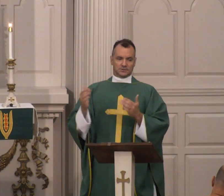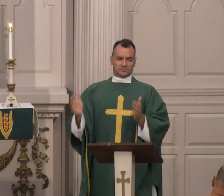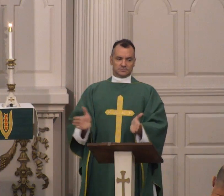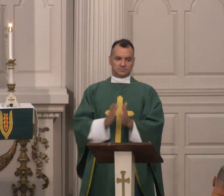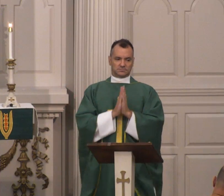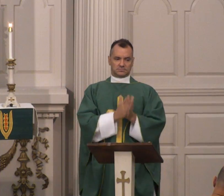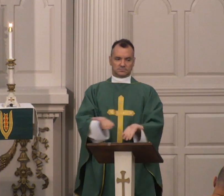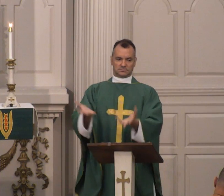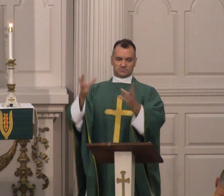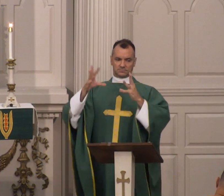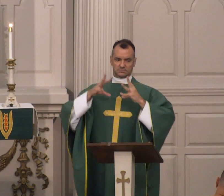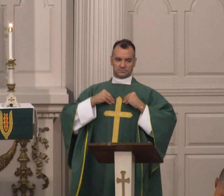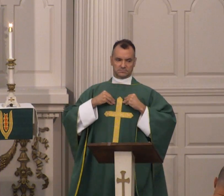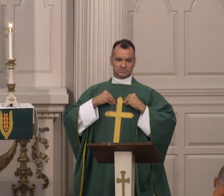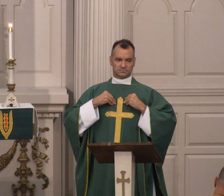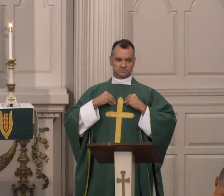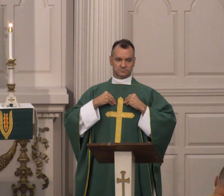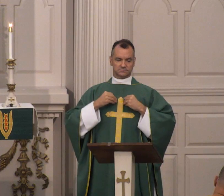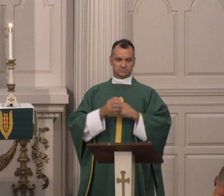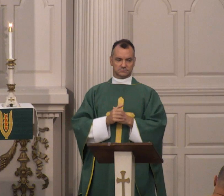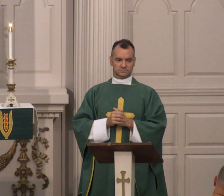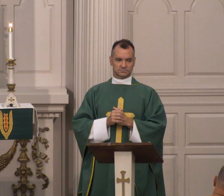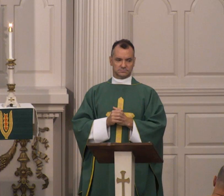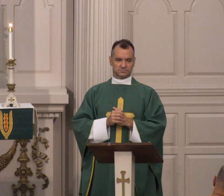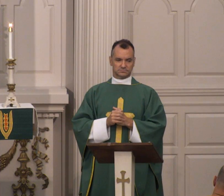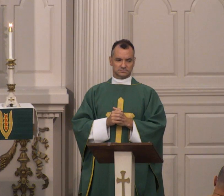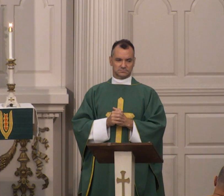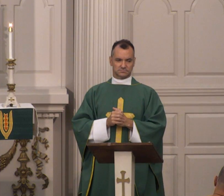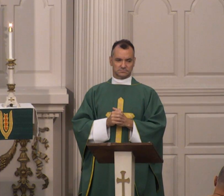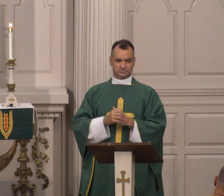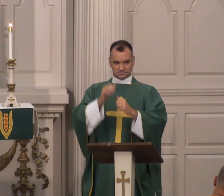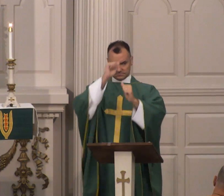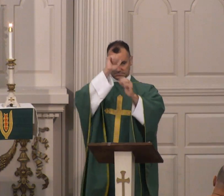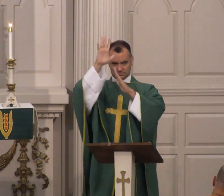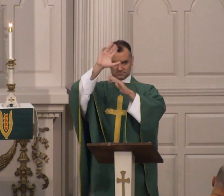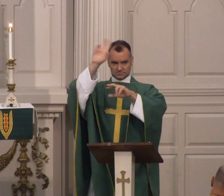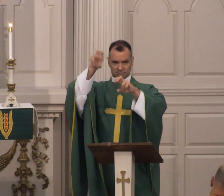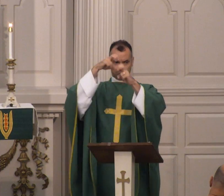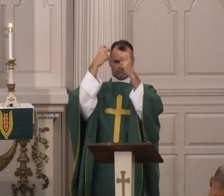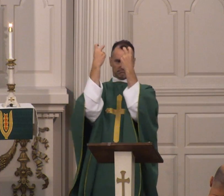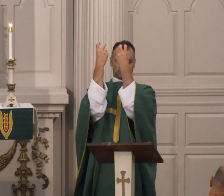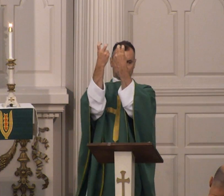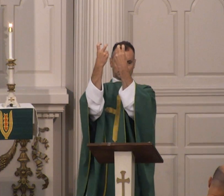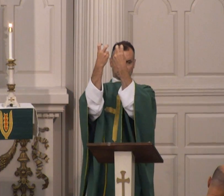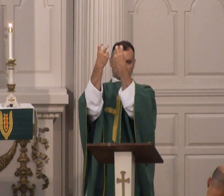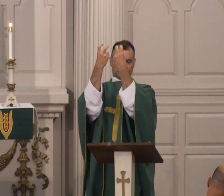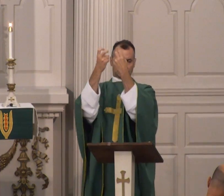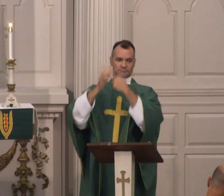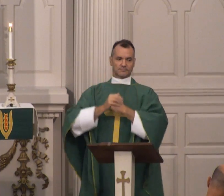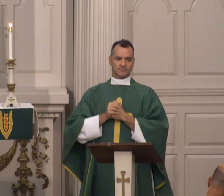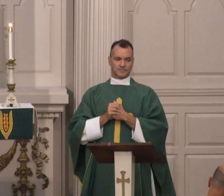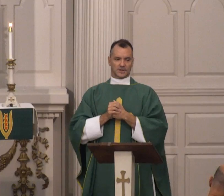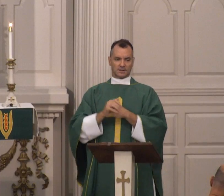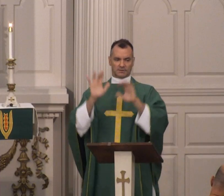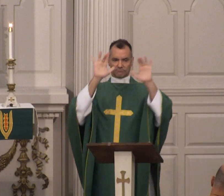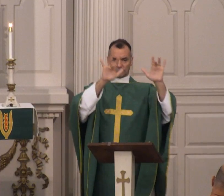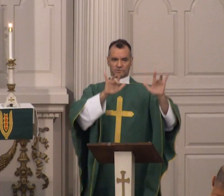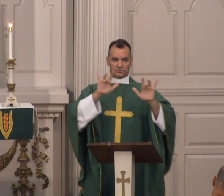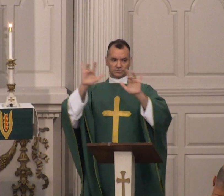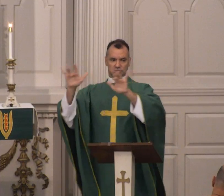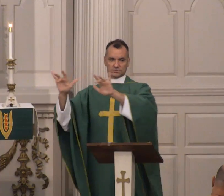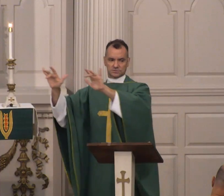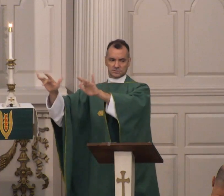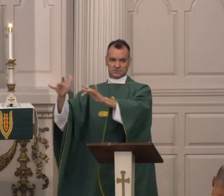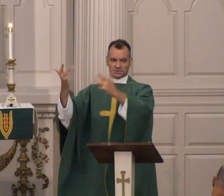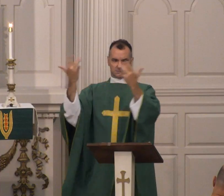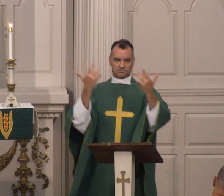the world, receive our prayer. You are seated at the right hand of